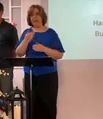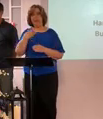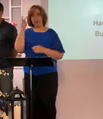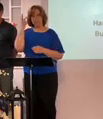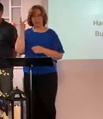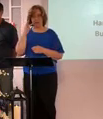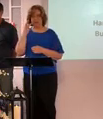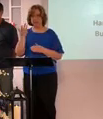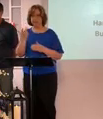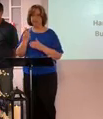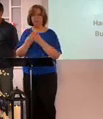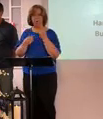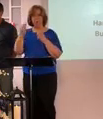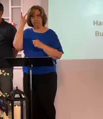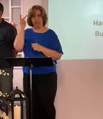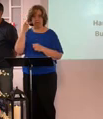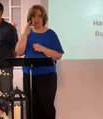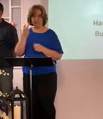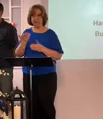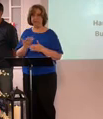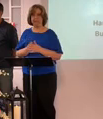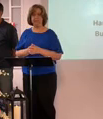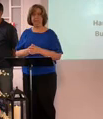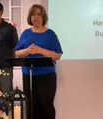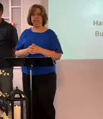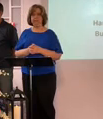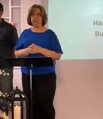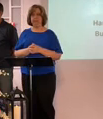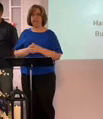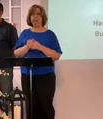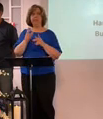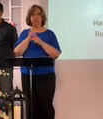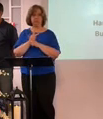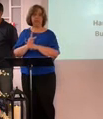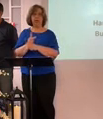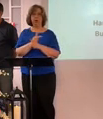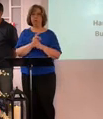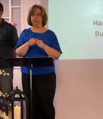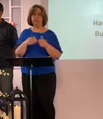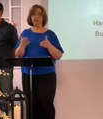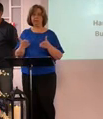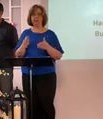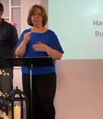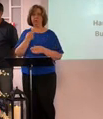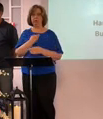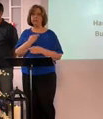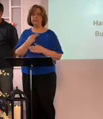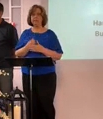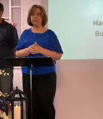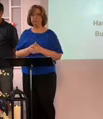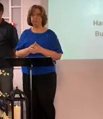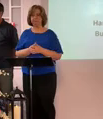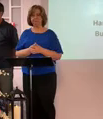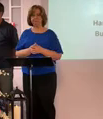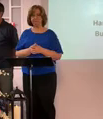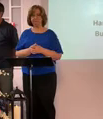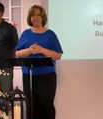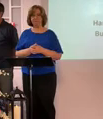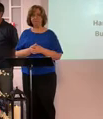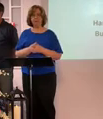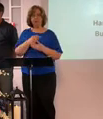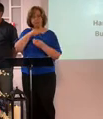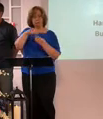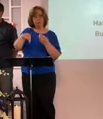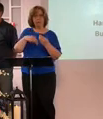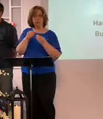parents, both of our parents, they took care of everything. And we were surrounded by so much love